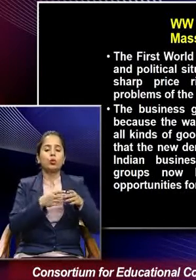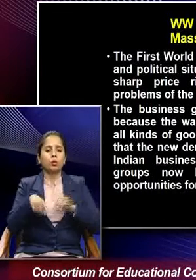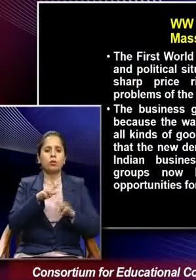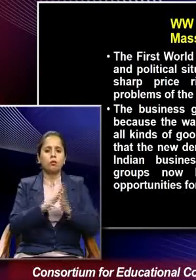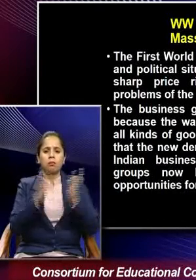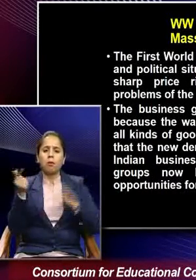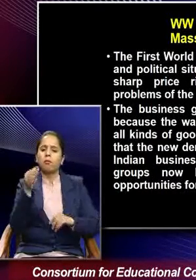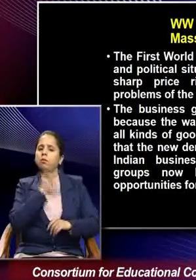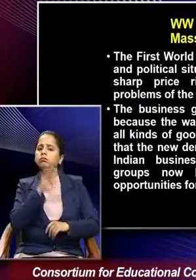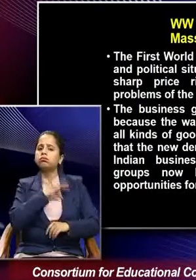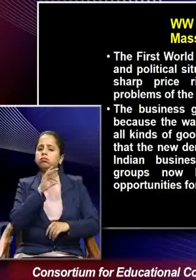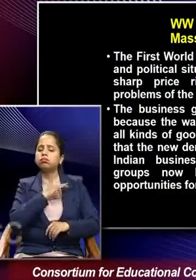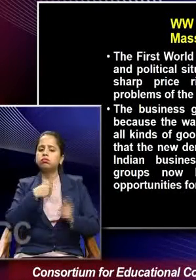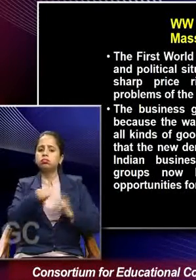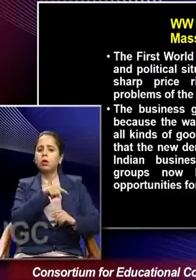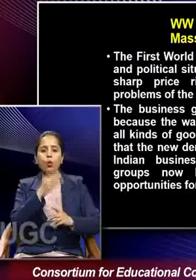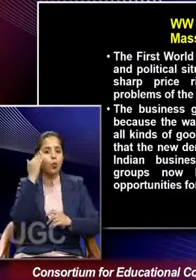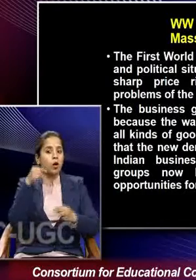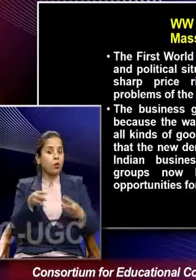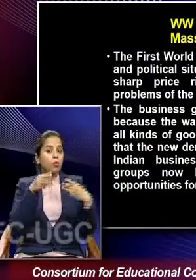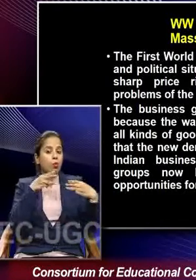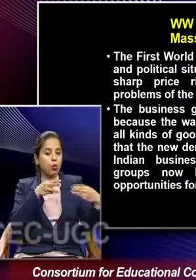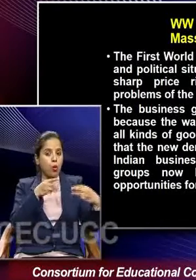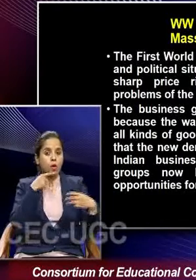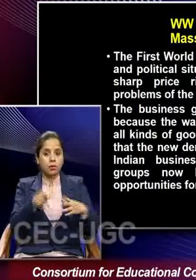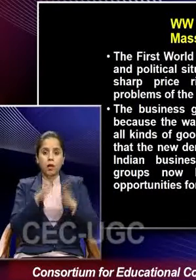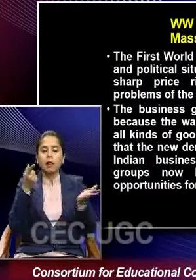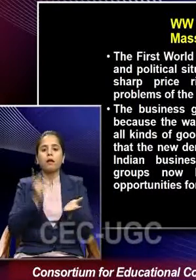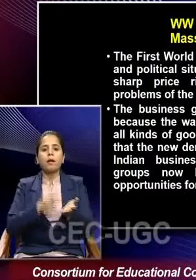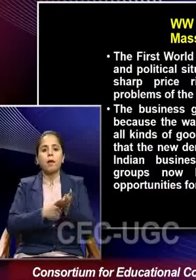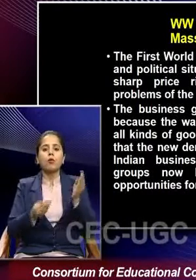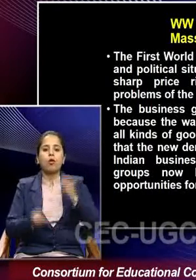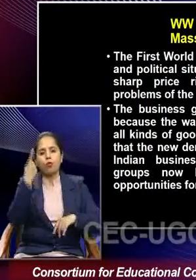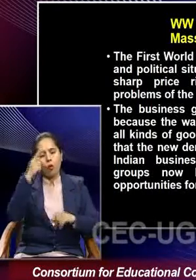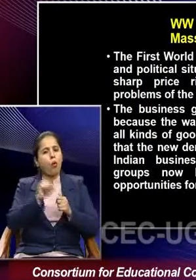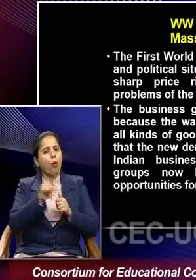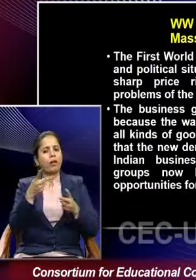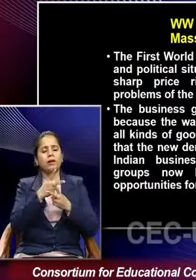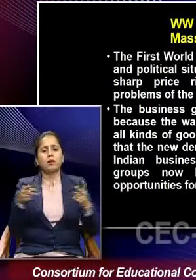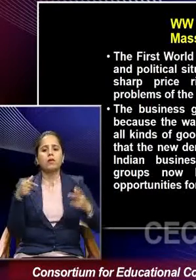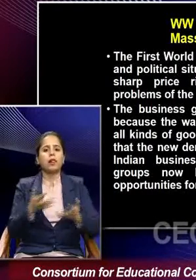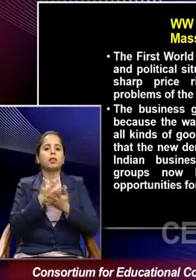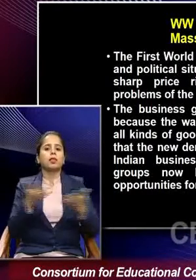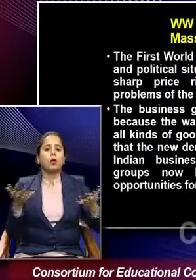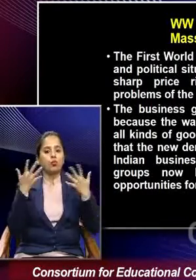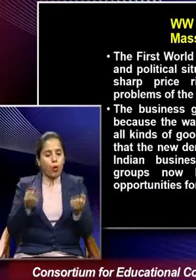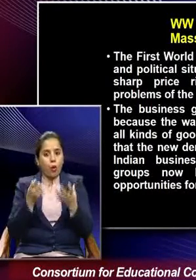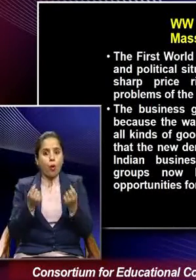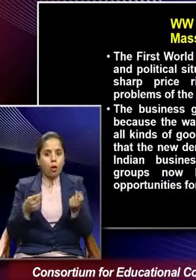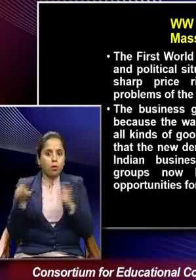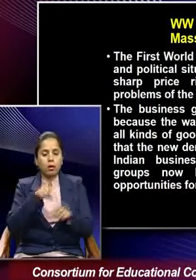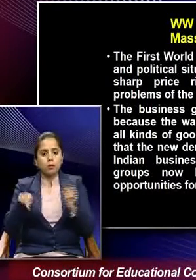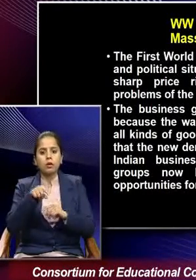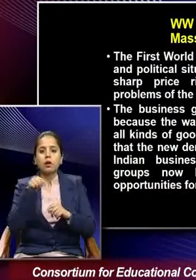huge profits because the war increased the demand for all kinds of goods.